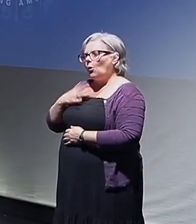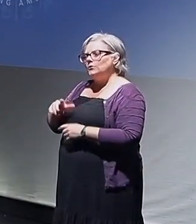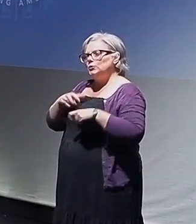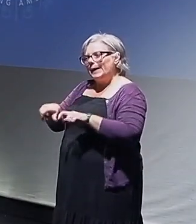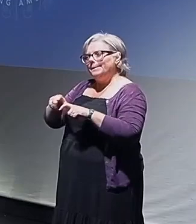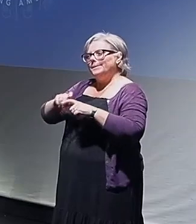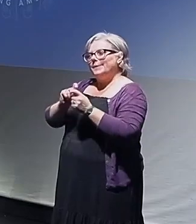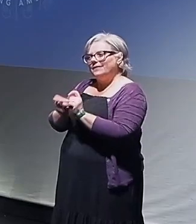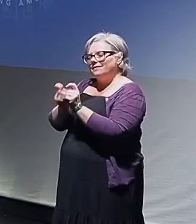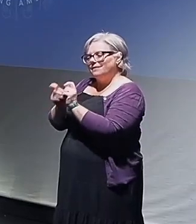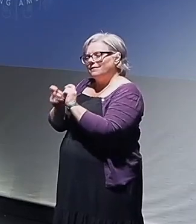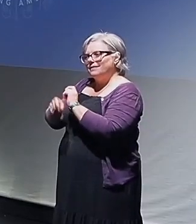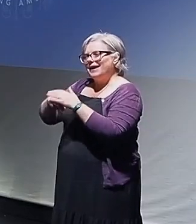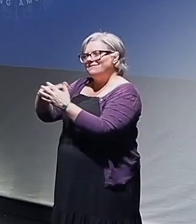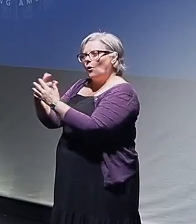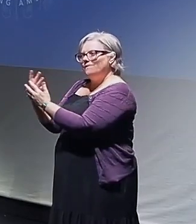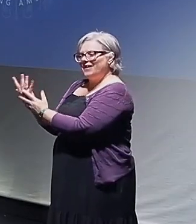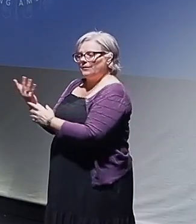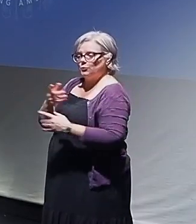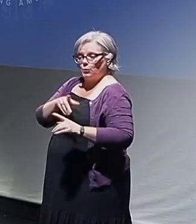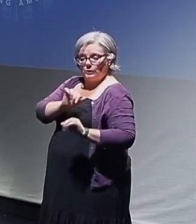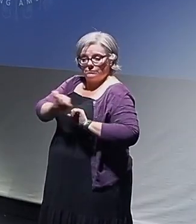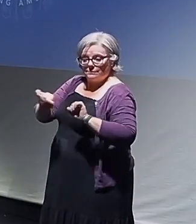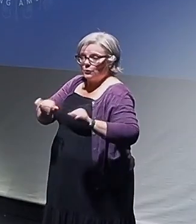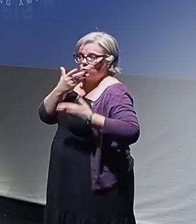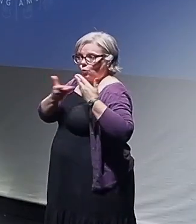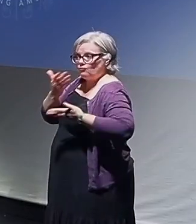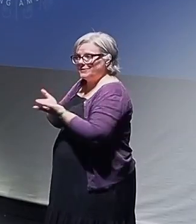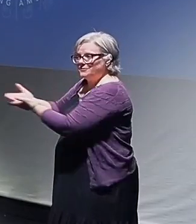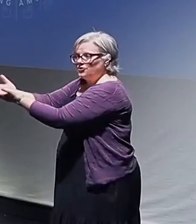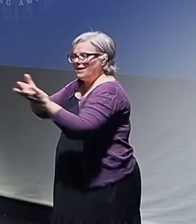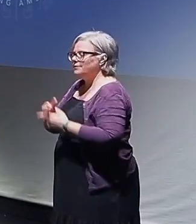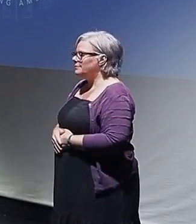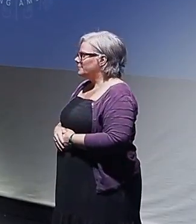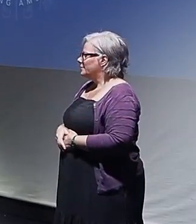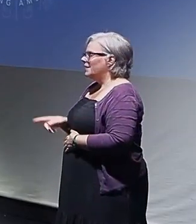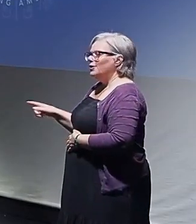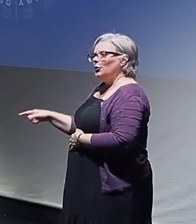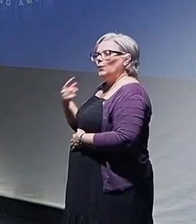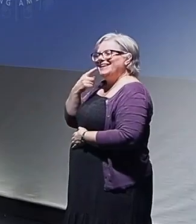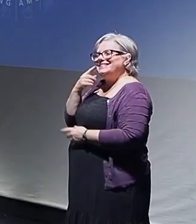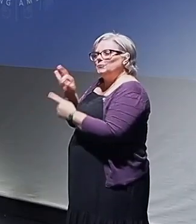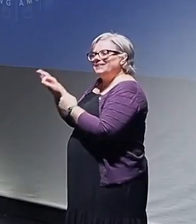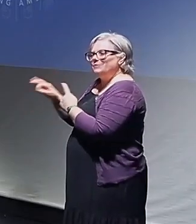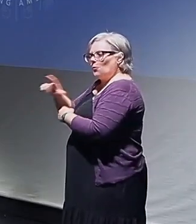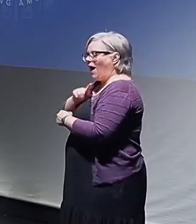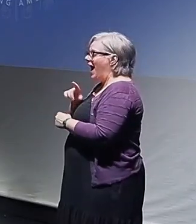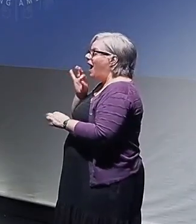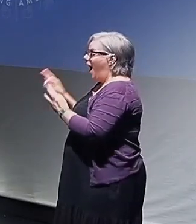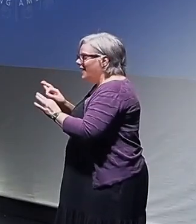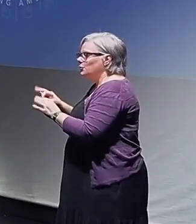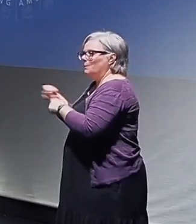evolving and telling these stories of these people. So you're so easy to interview because you just give me the segue to the next bit, is yeah. your art.